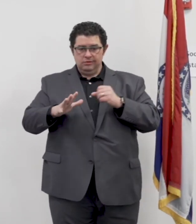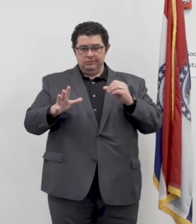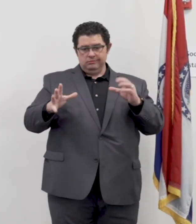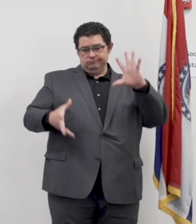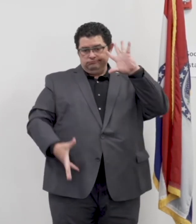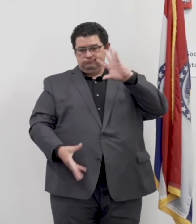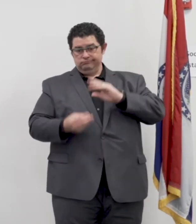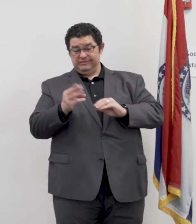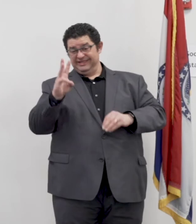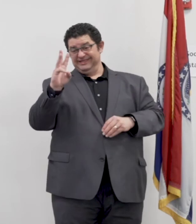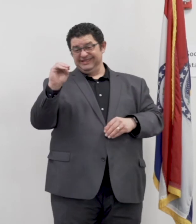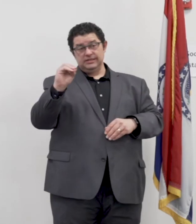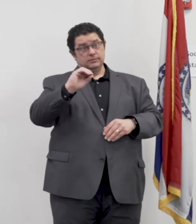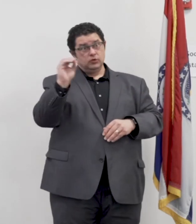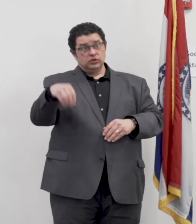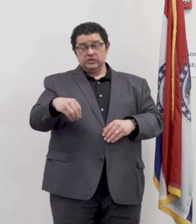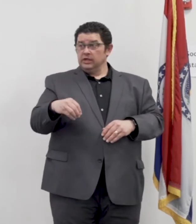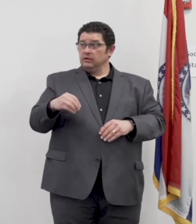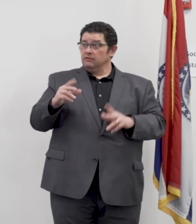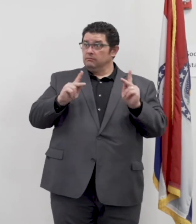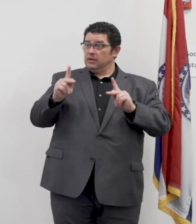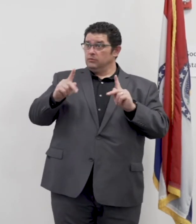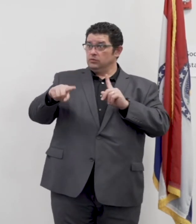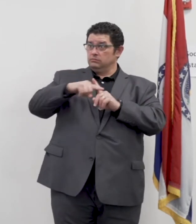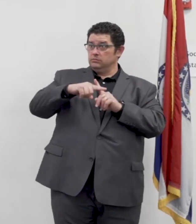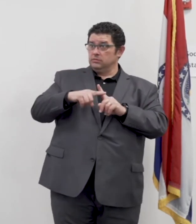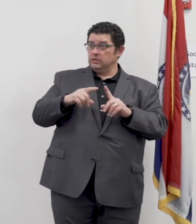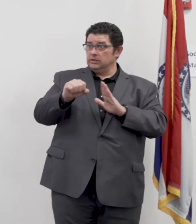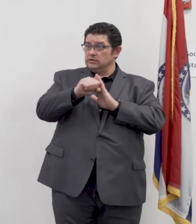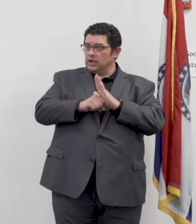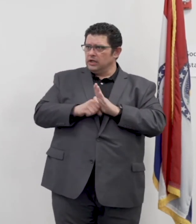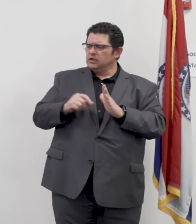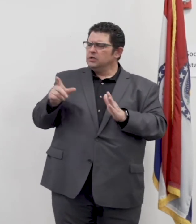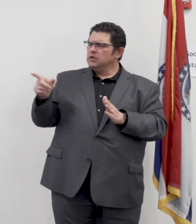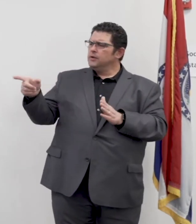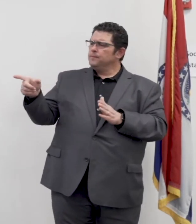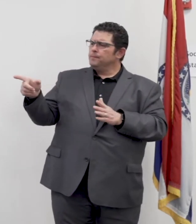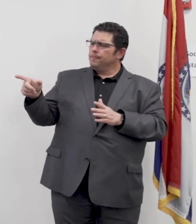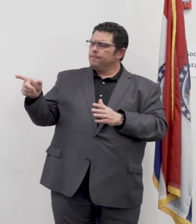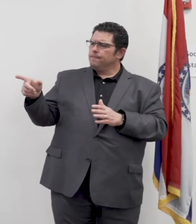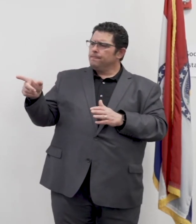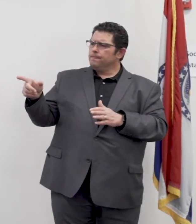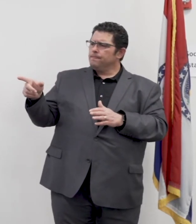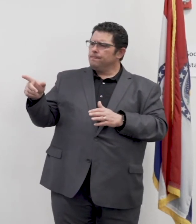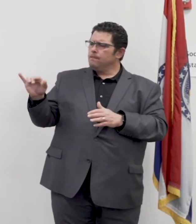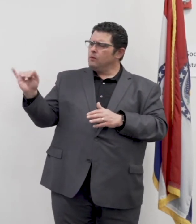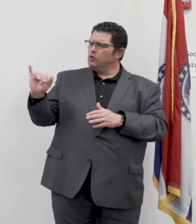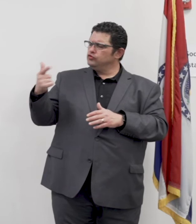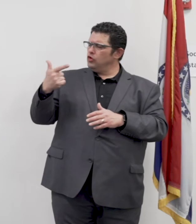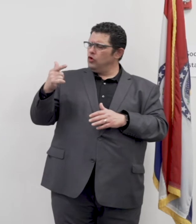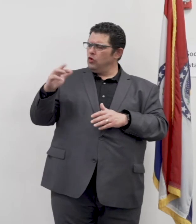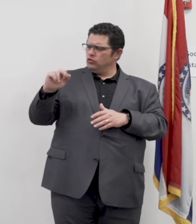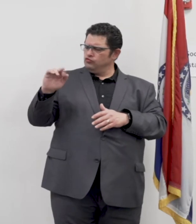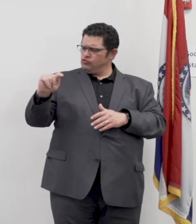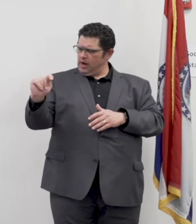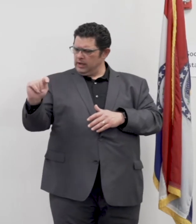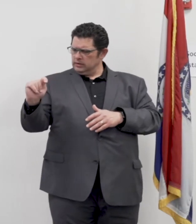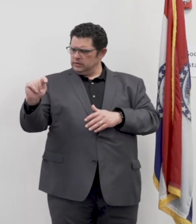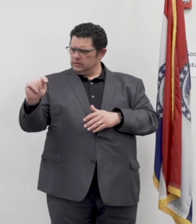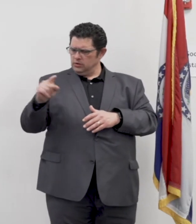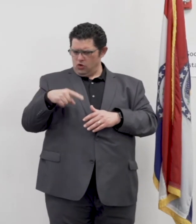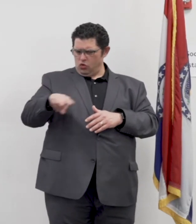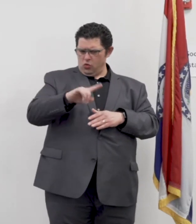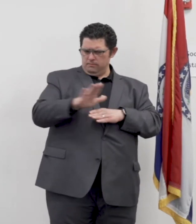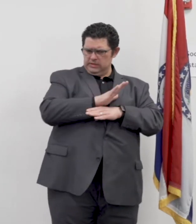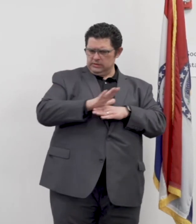of the cases in the state. Just a logistical question. I was reading through this. On this grant, do the businesses apply? Do